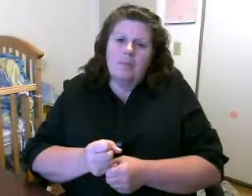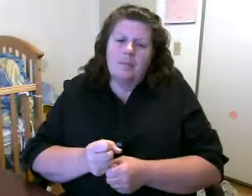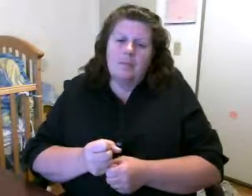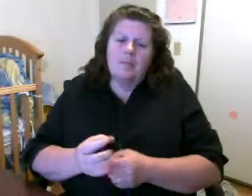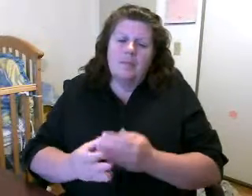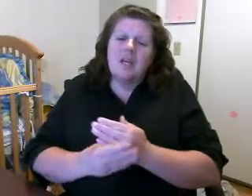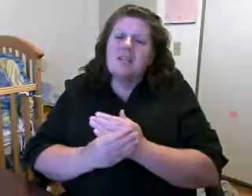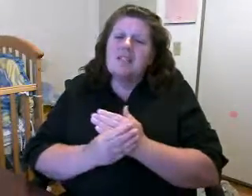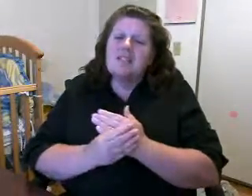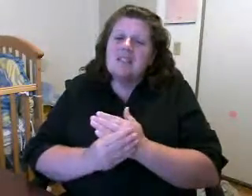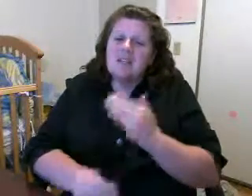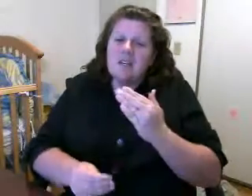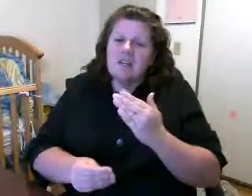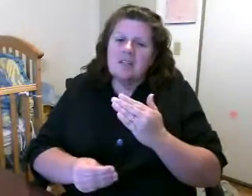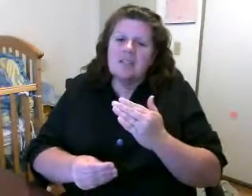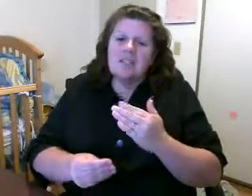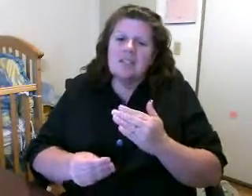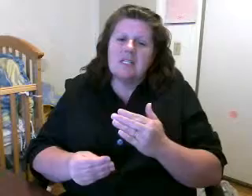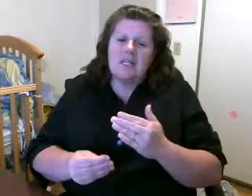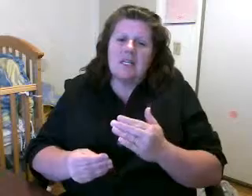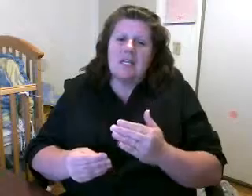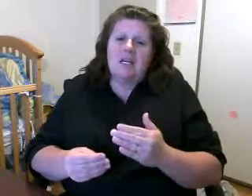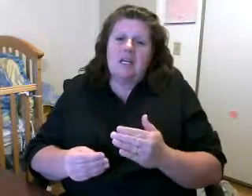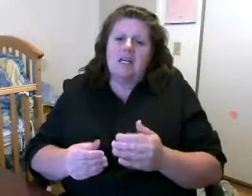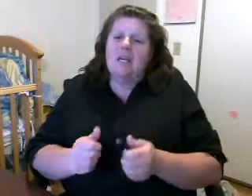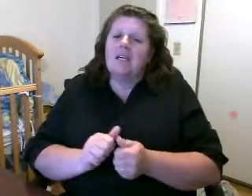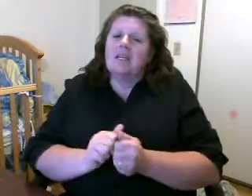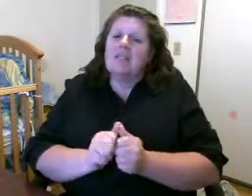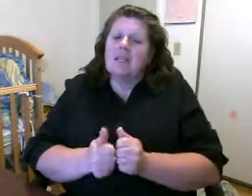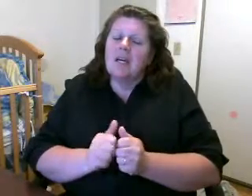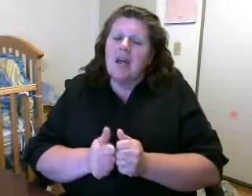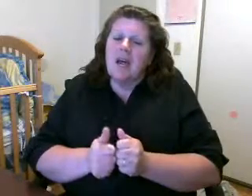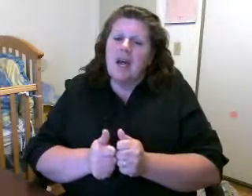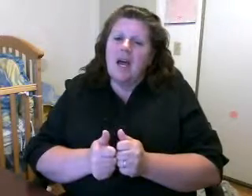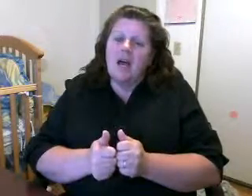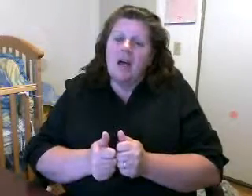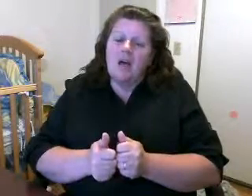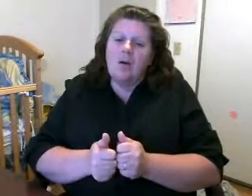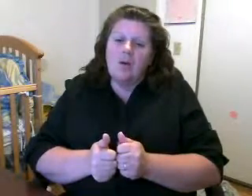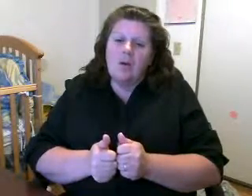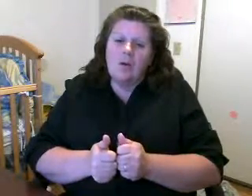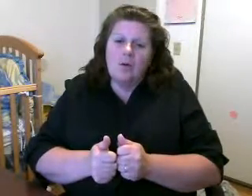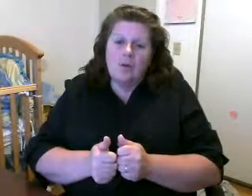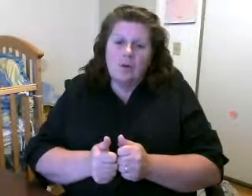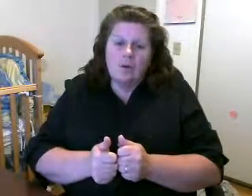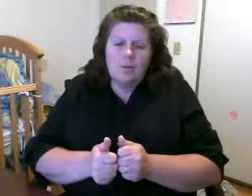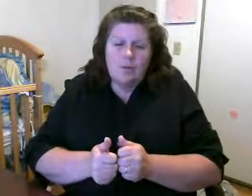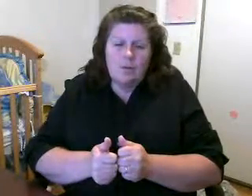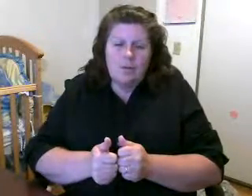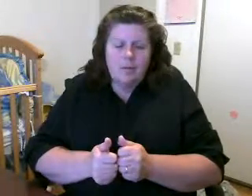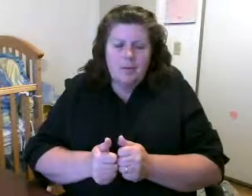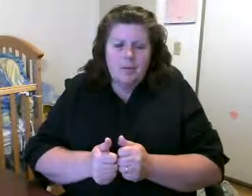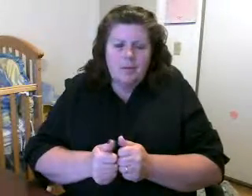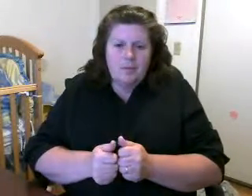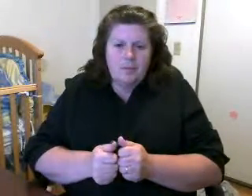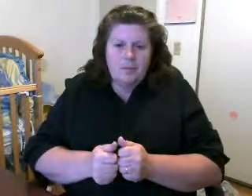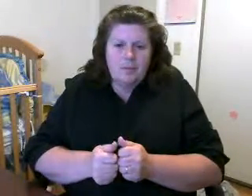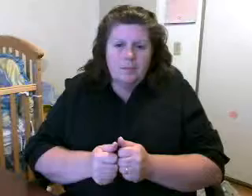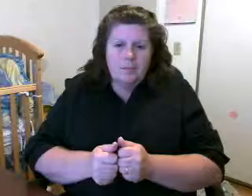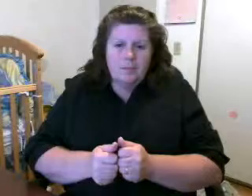an equivalent message intent. So the example I was giving, that I will give again, is sometimes when